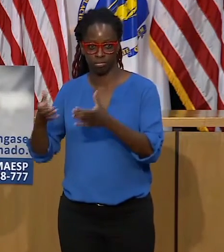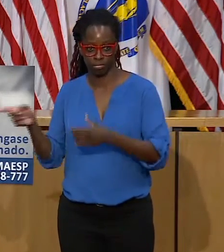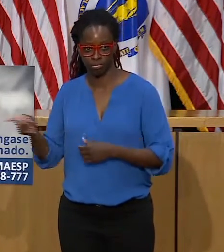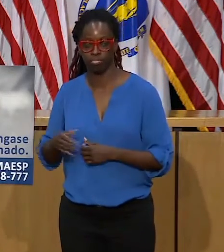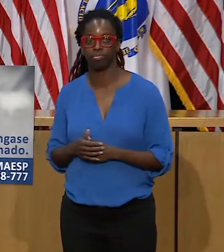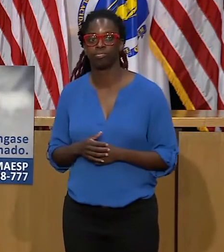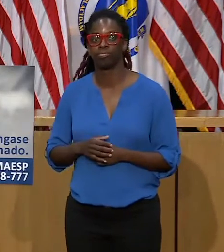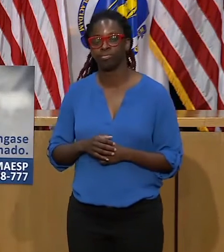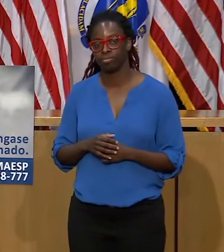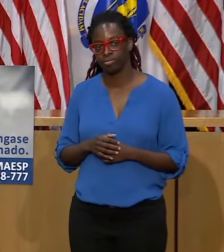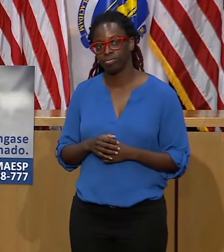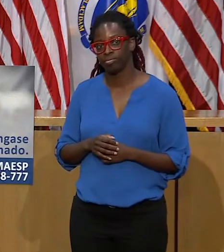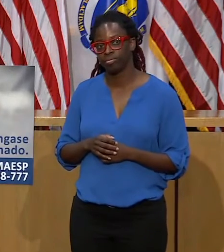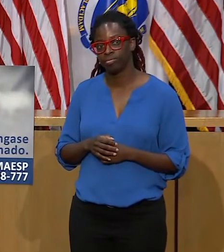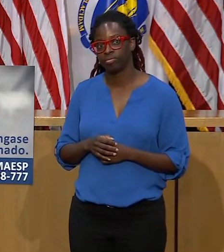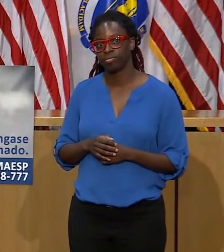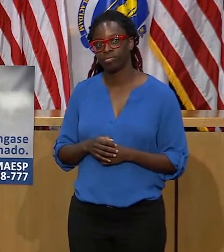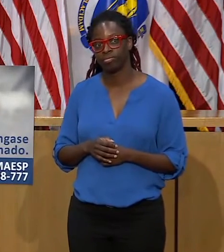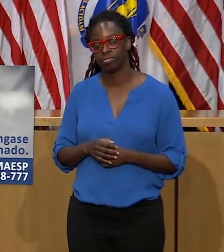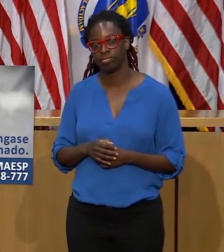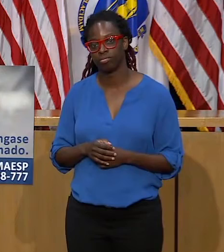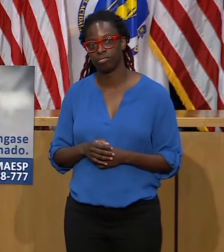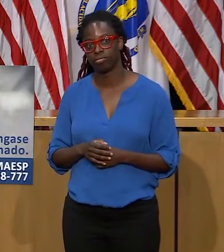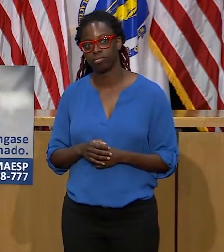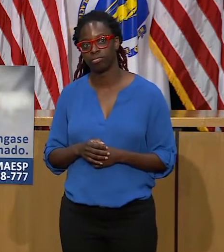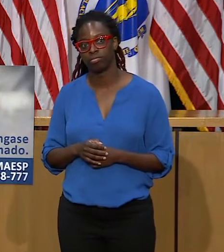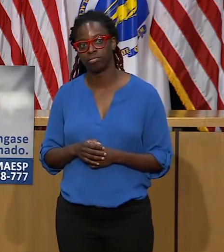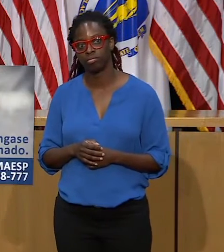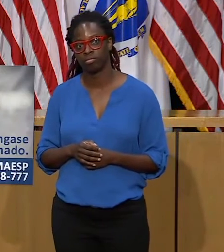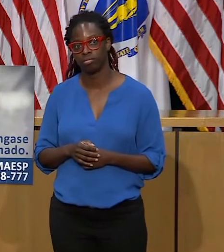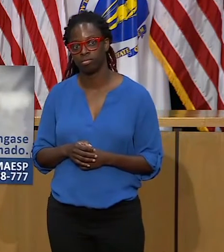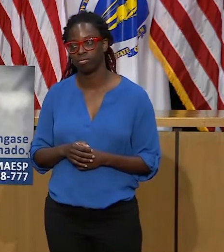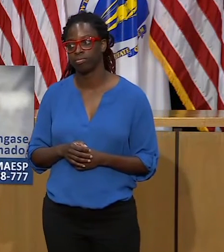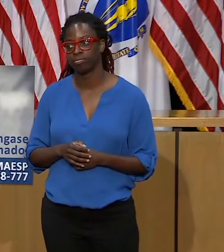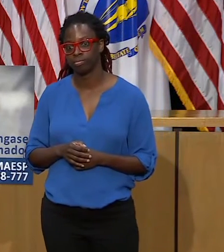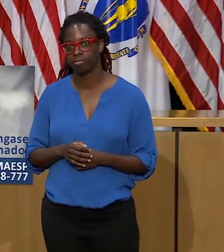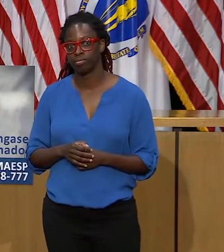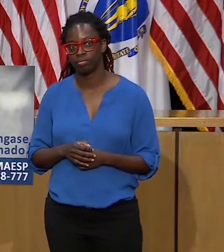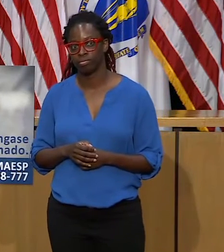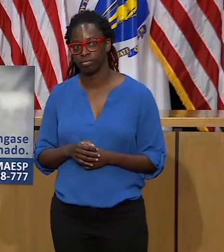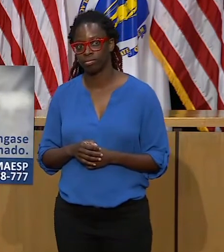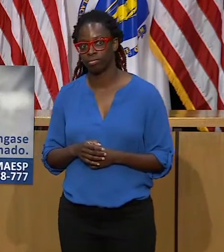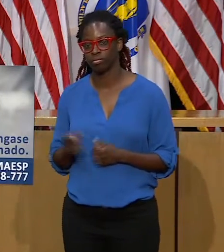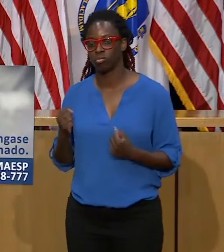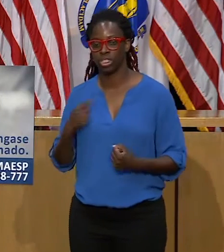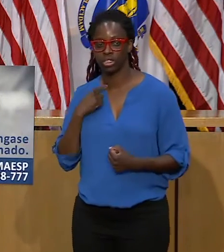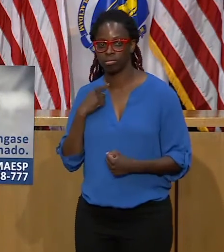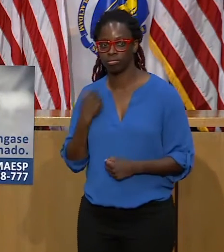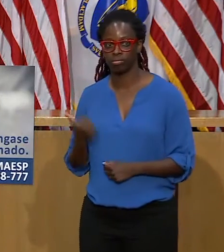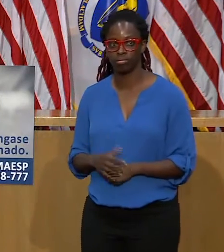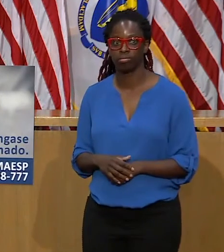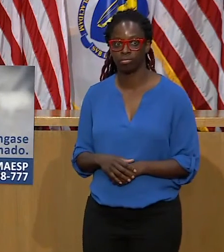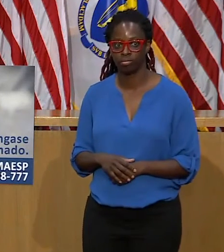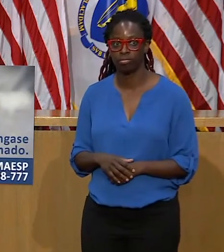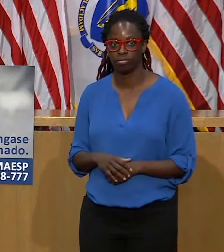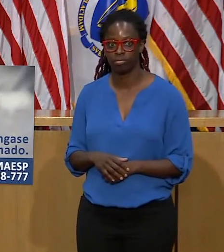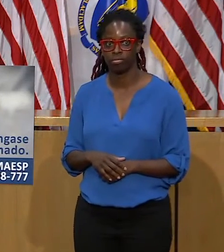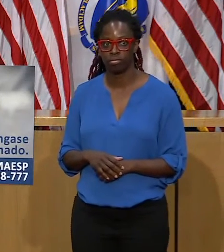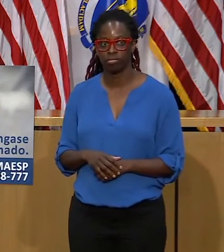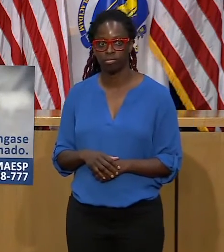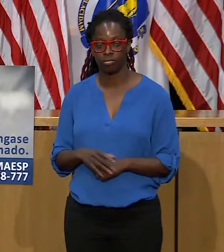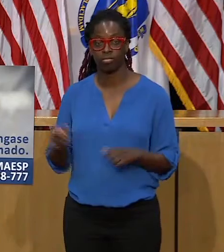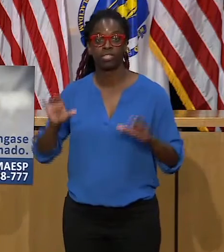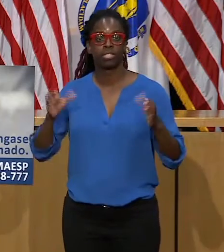was a member of the K-12 Working Group Academy Teaching Learning Subcommittee for the state. We have